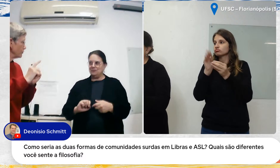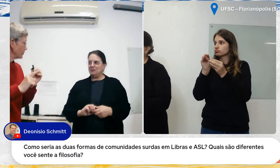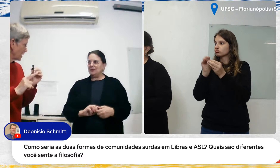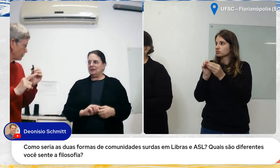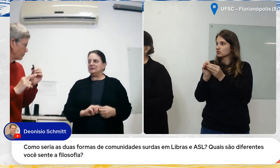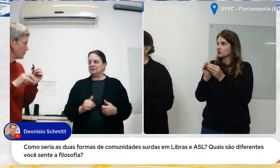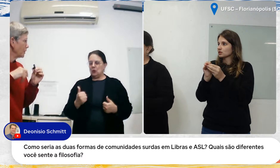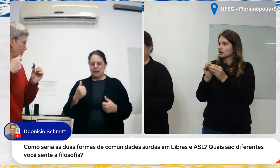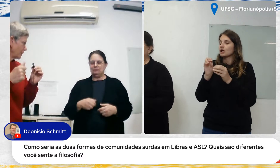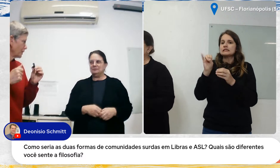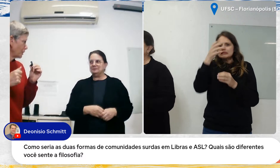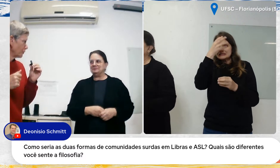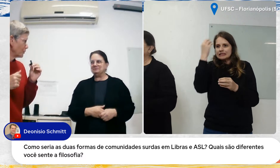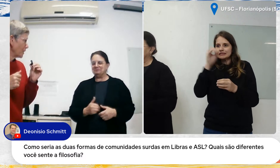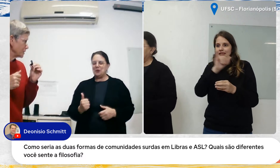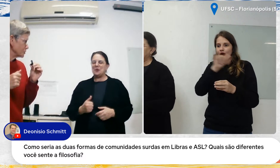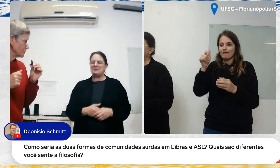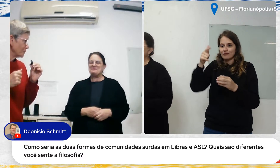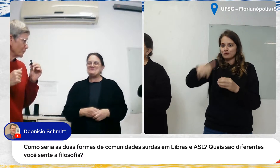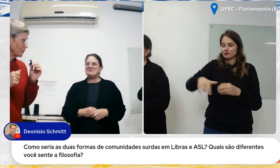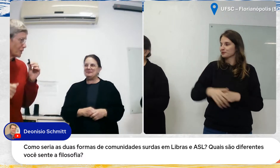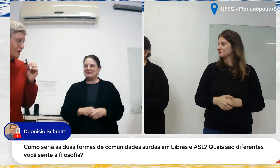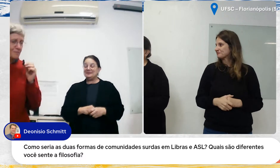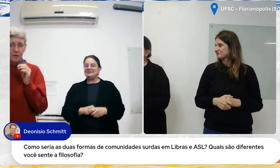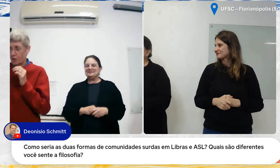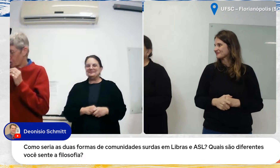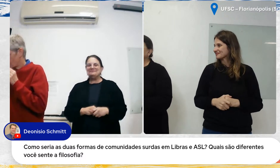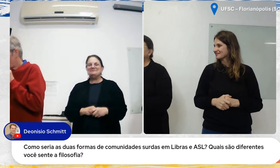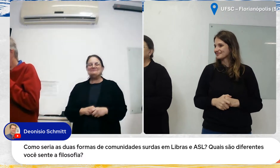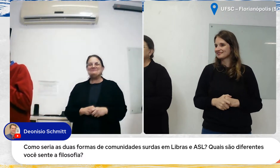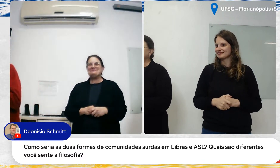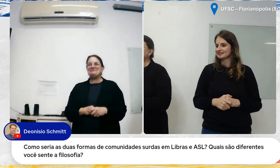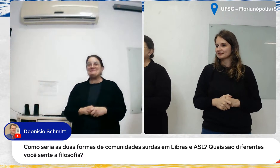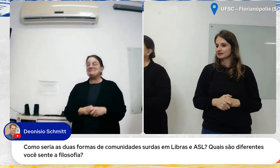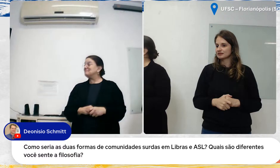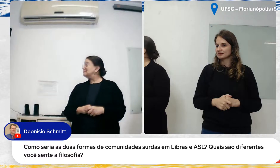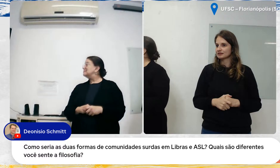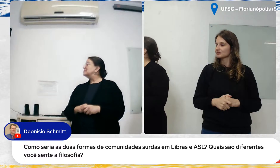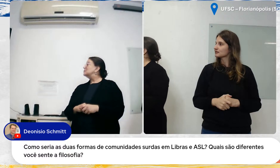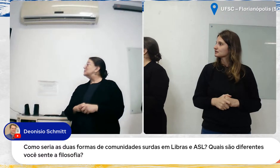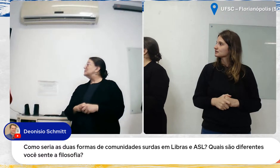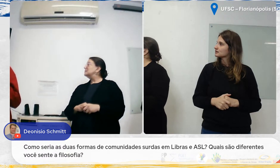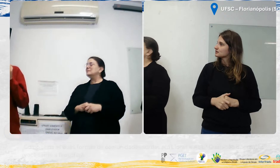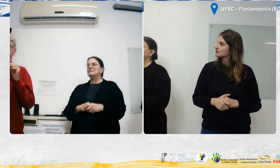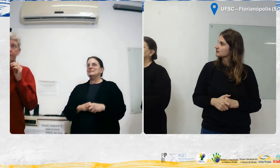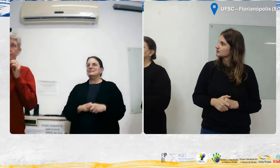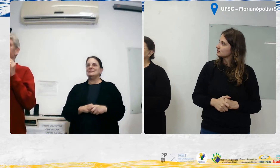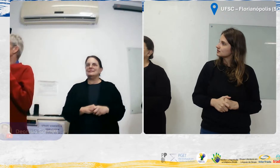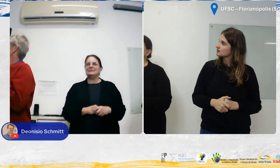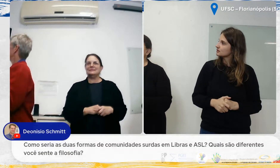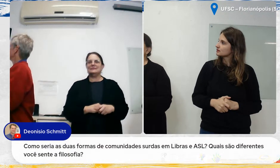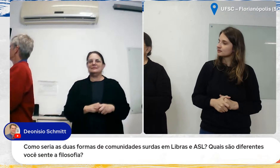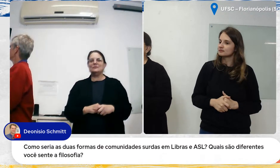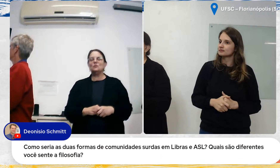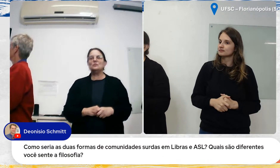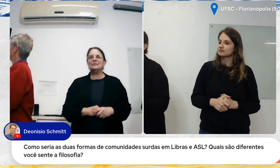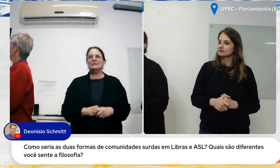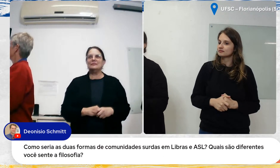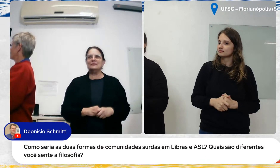worry if you forget them, I'll remind you, okay? So the